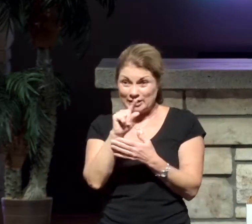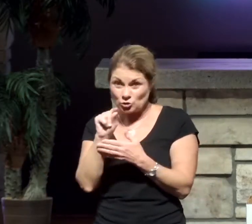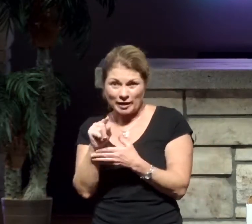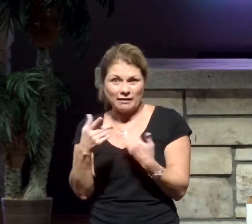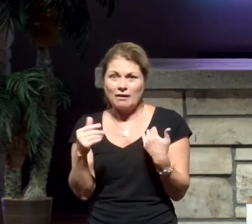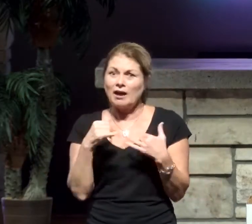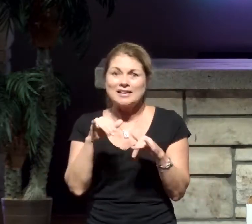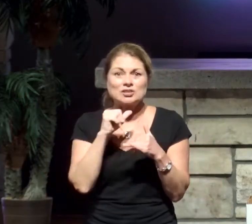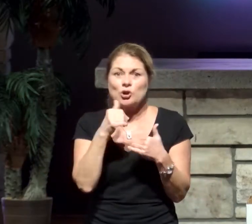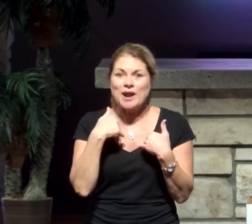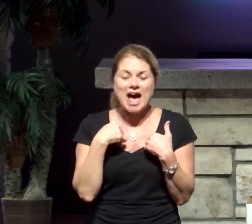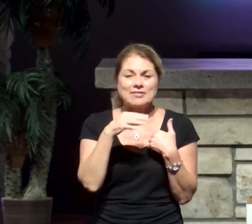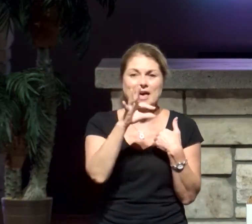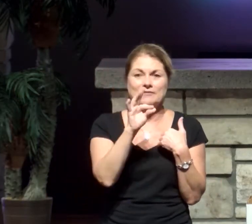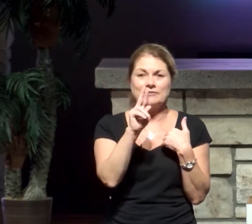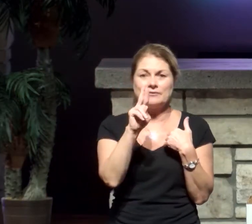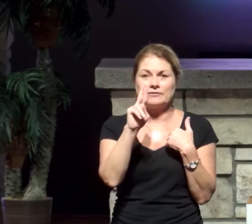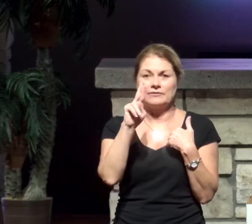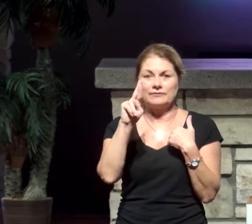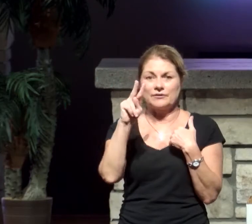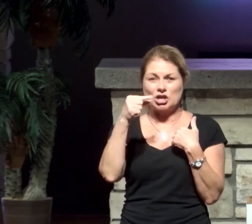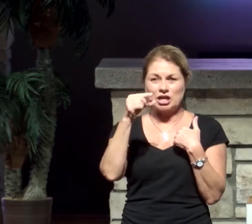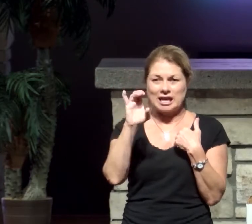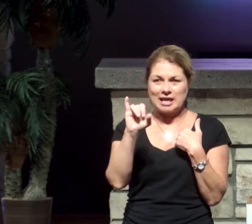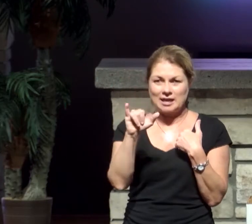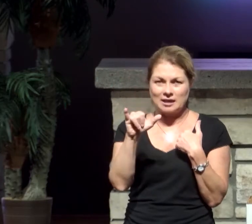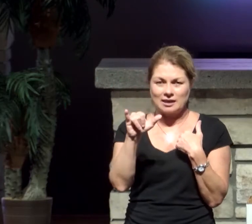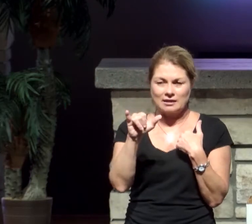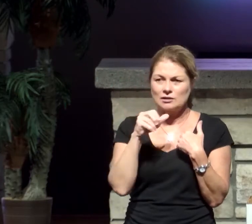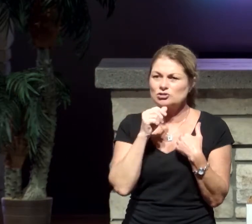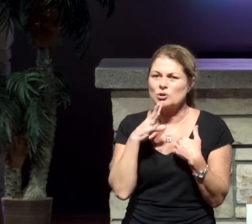Don't talk to me about promises.